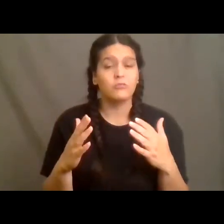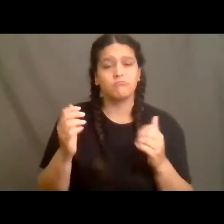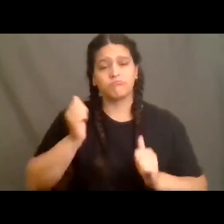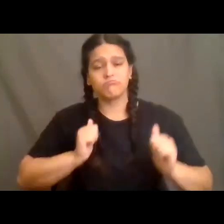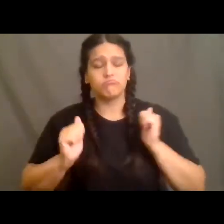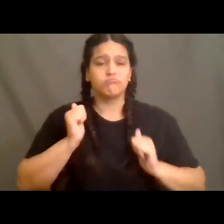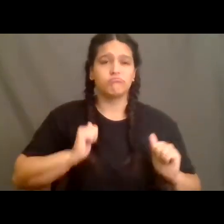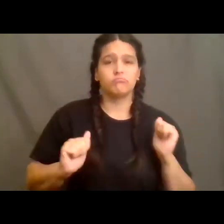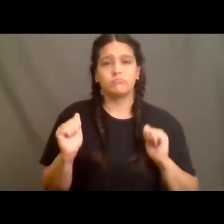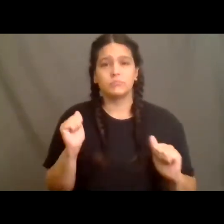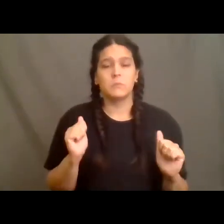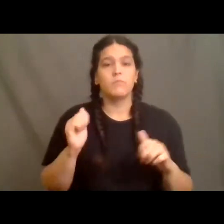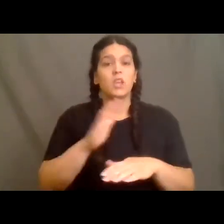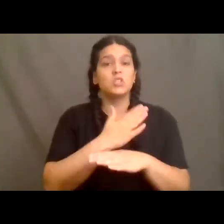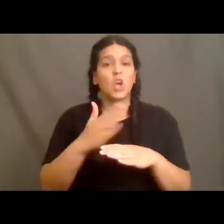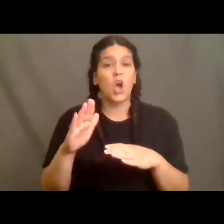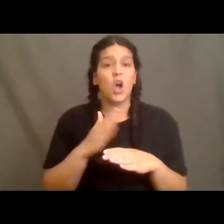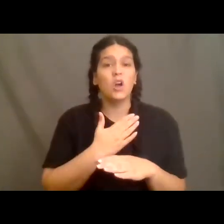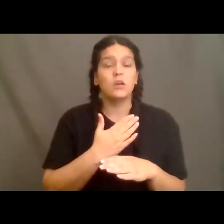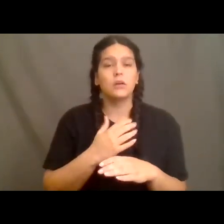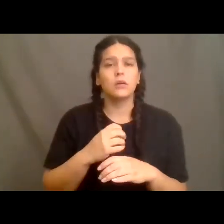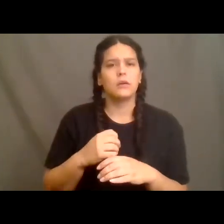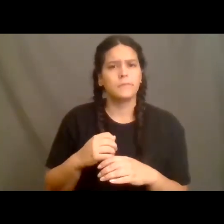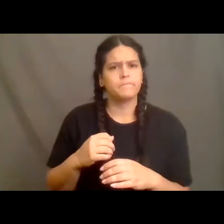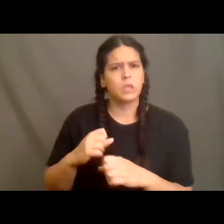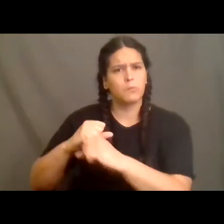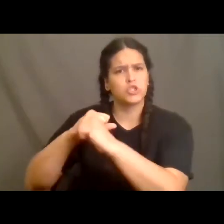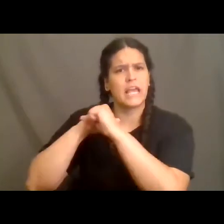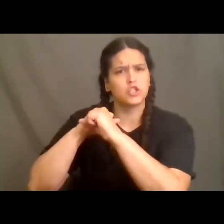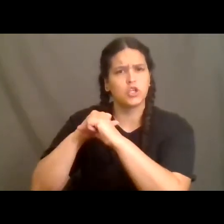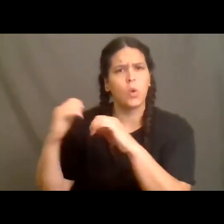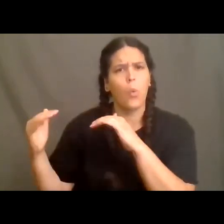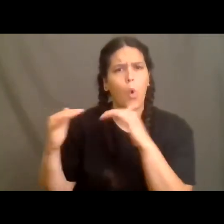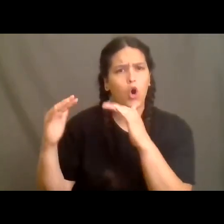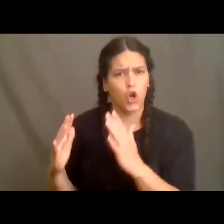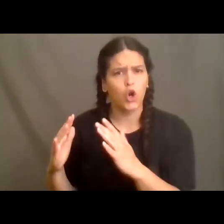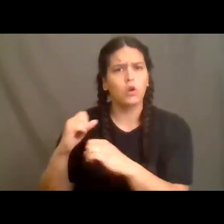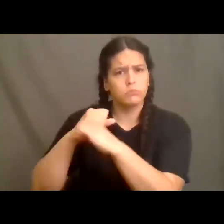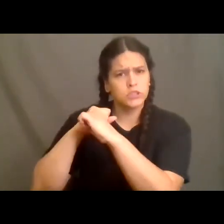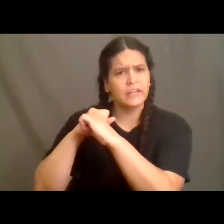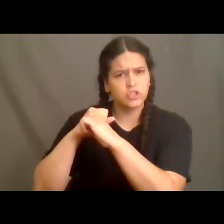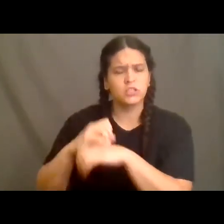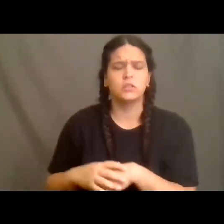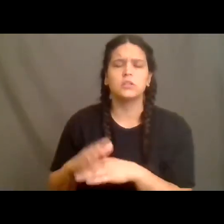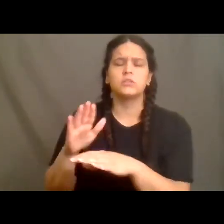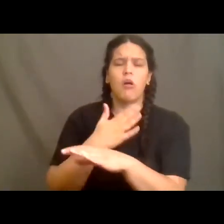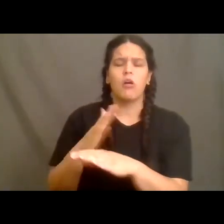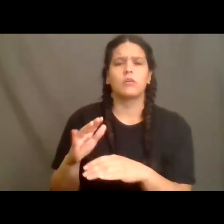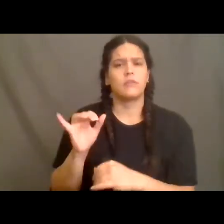all is a protection way warrior song. And it is a song that